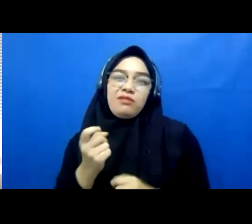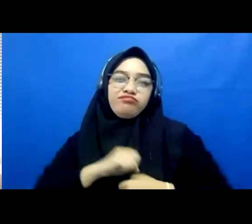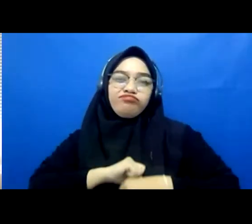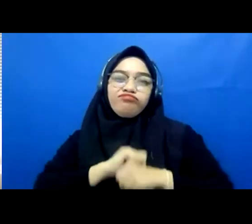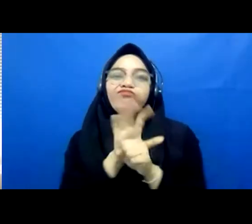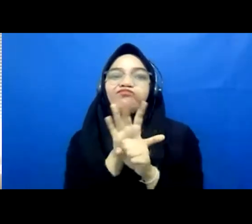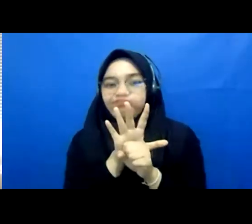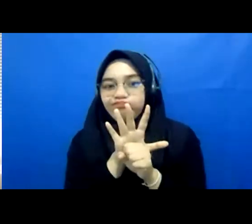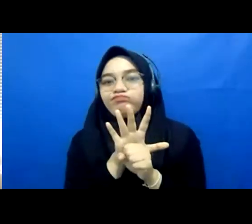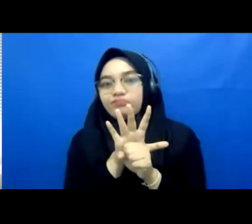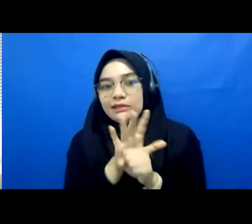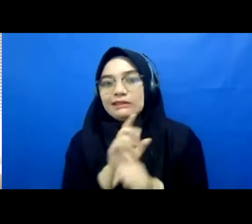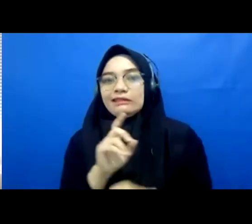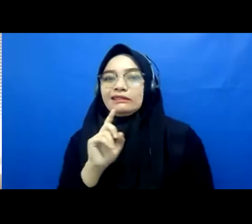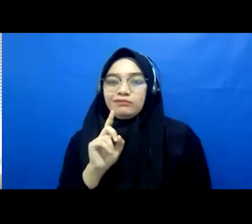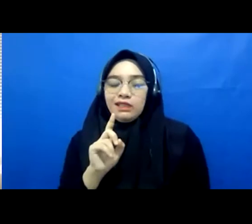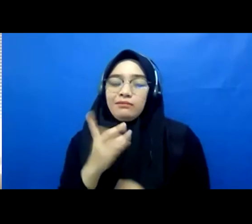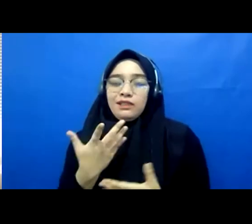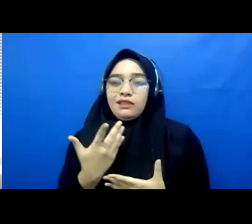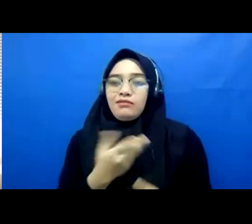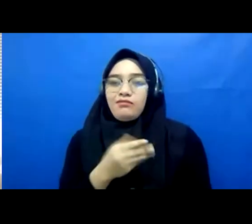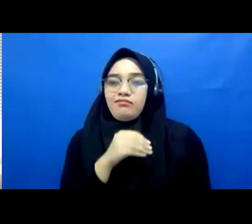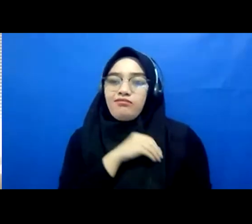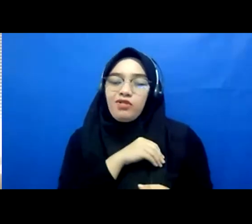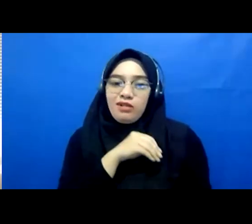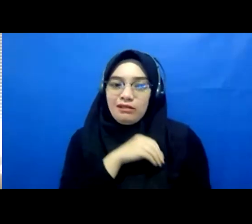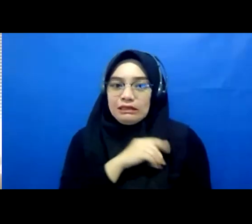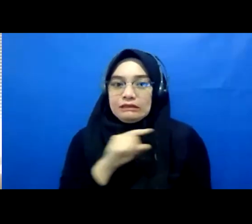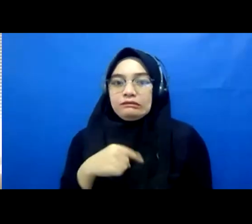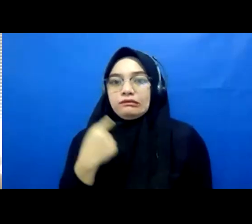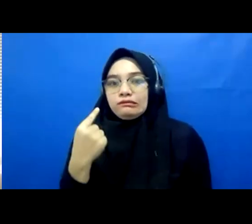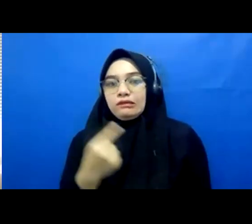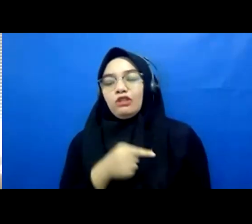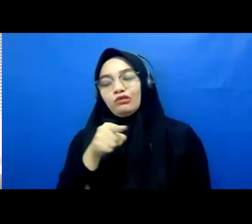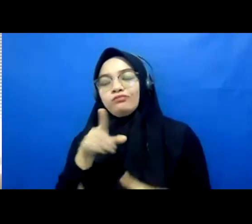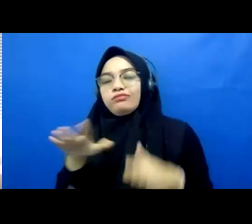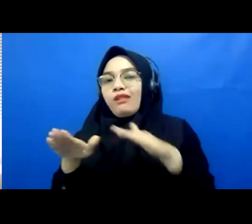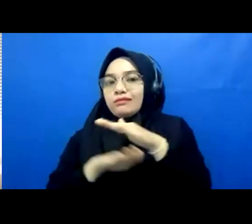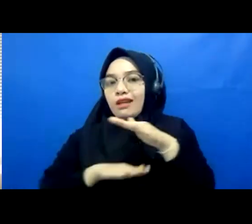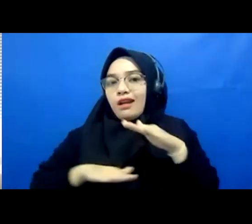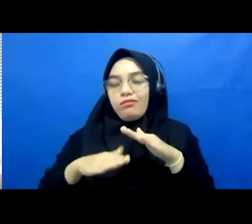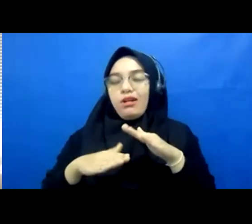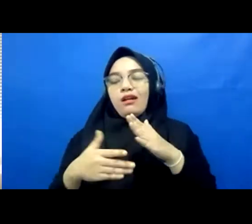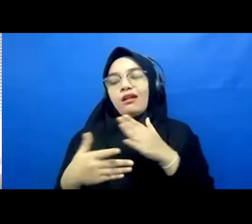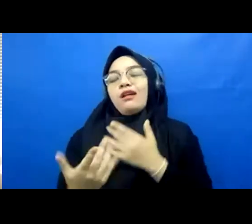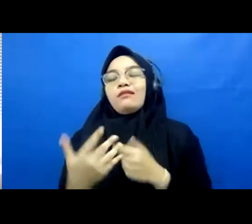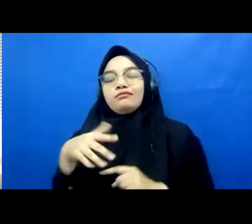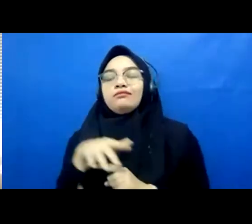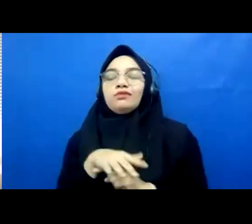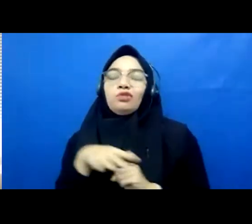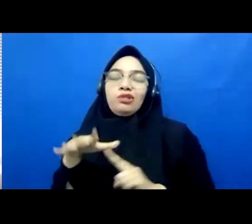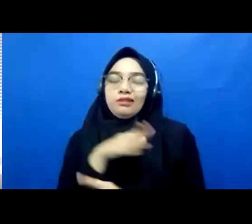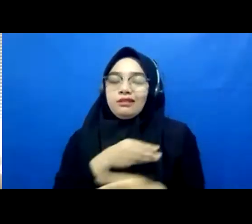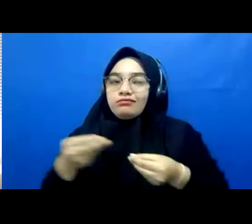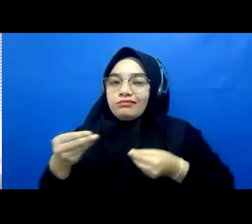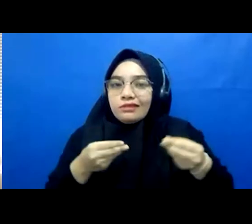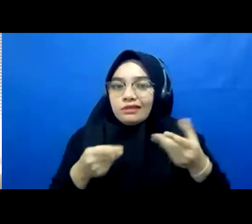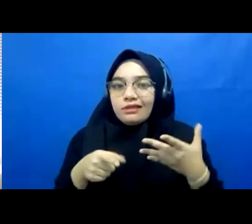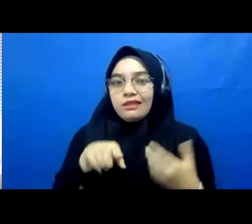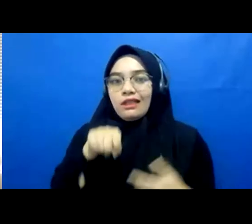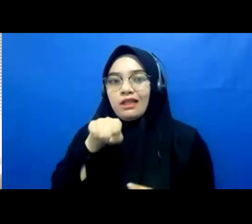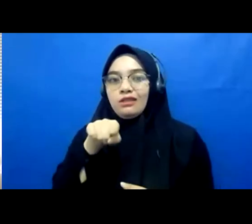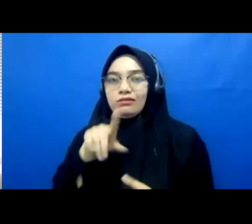our budget based on social business for 60% of our social business support to our